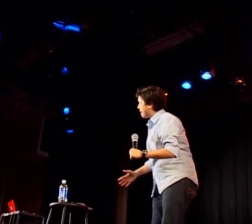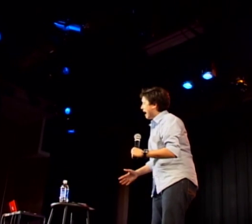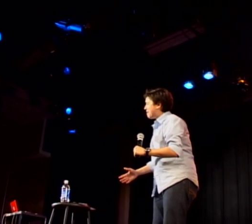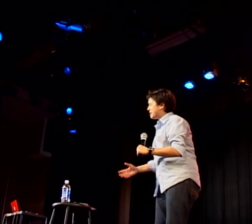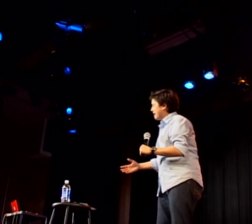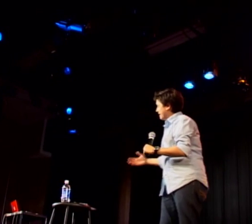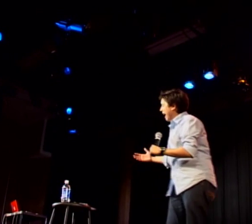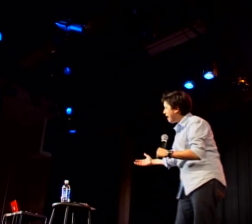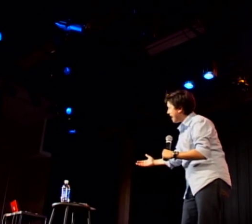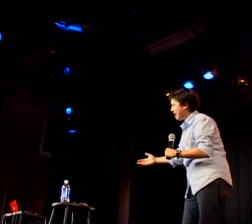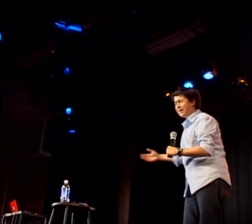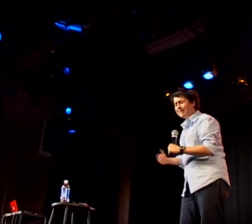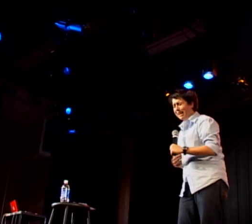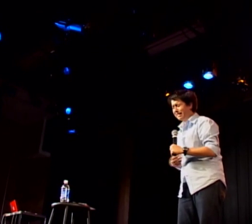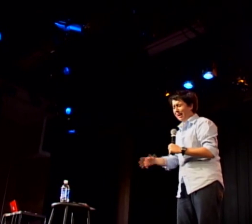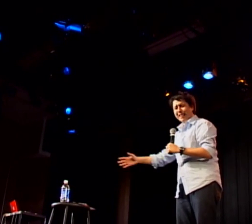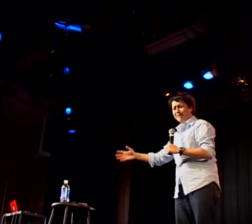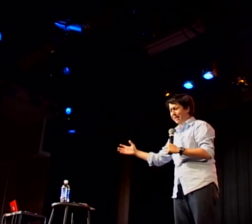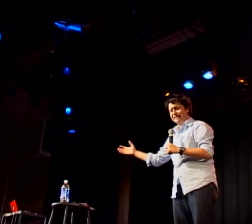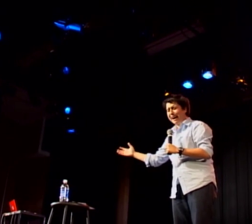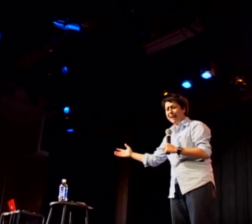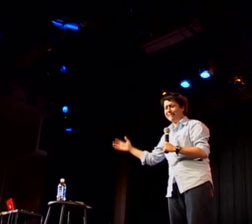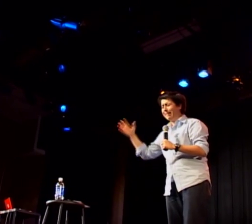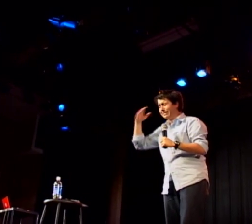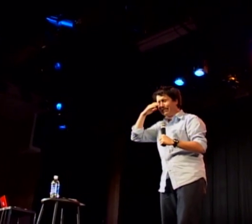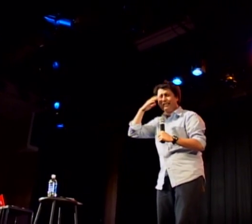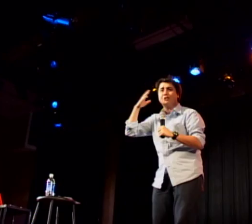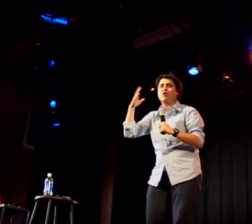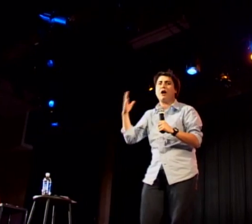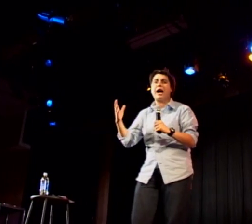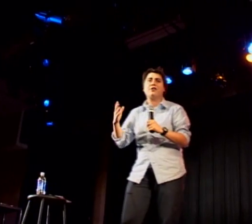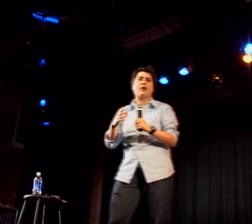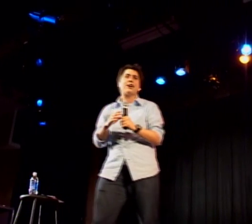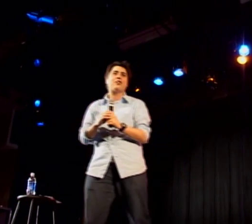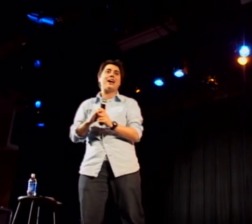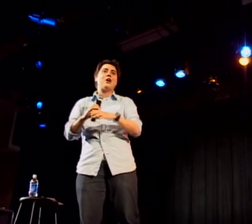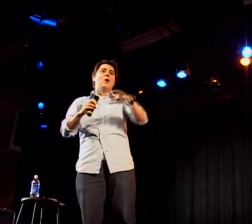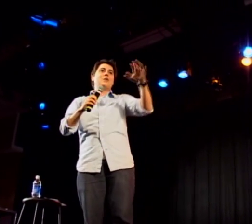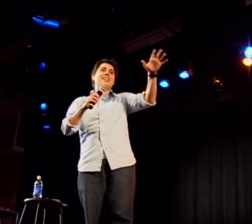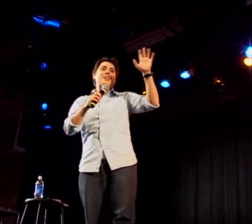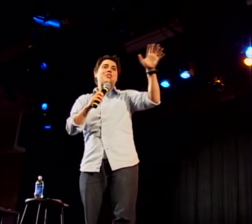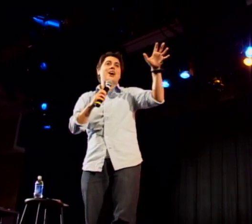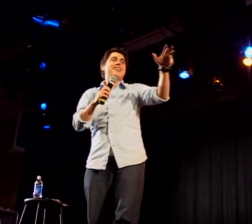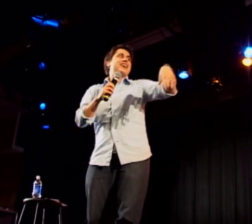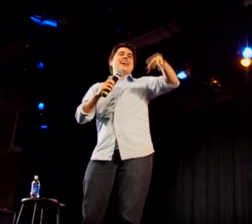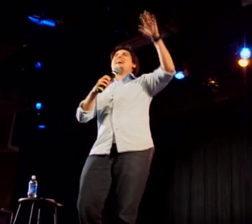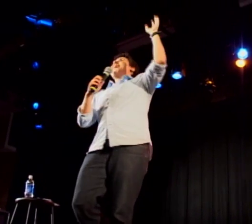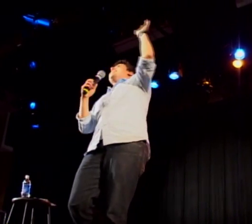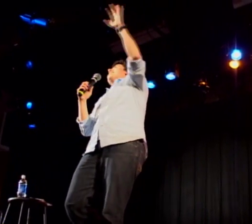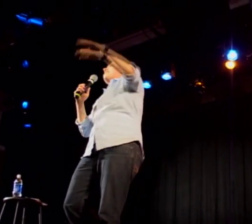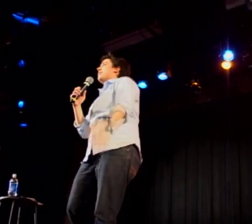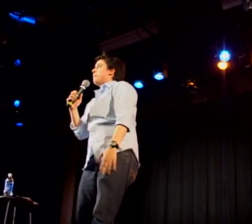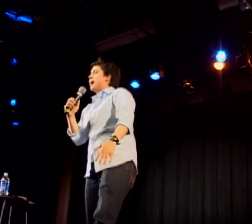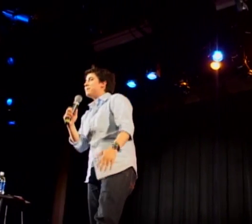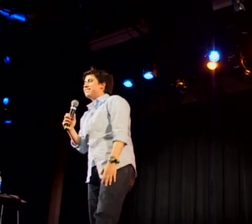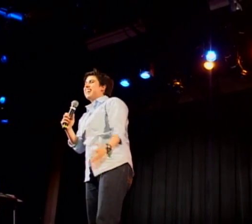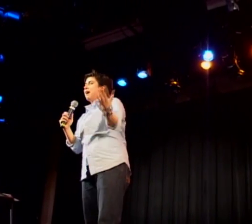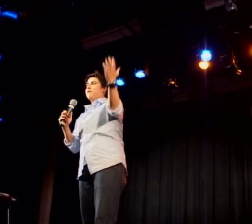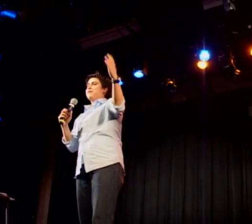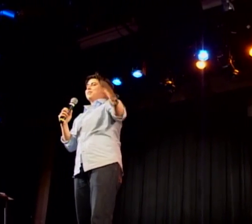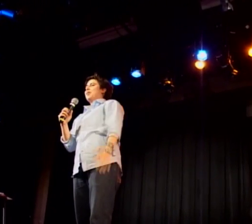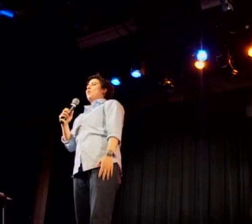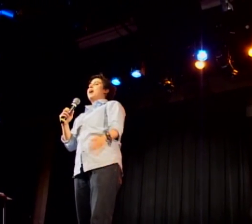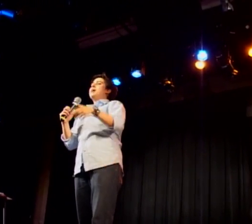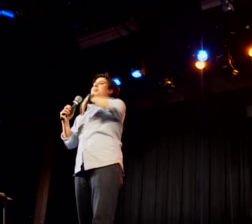Oh, Mom, I'm so sorry. I'm so sorry. Just crying. Well, then I thought, hey, Mom